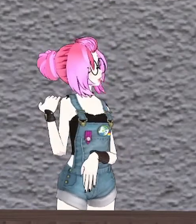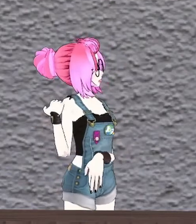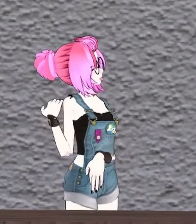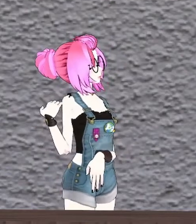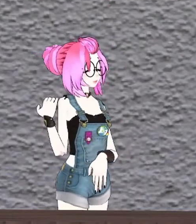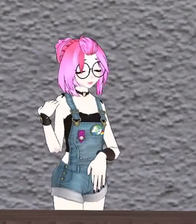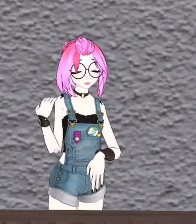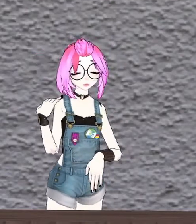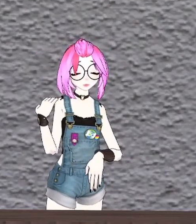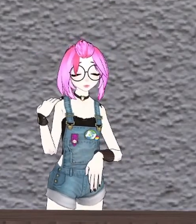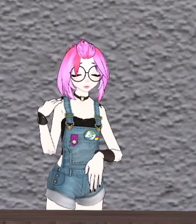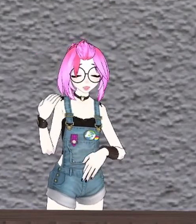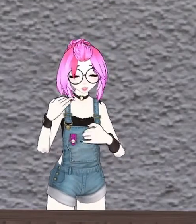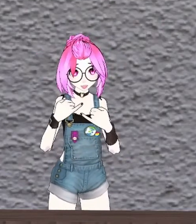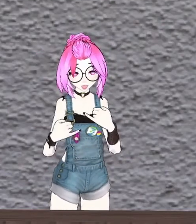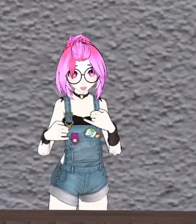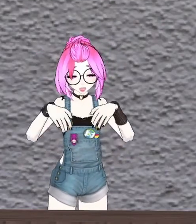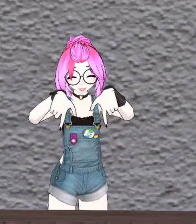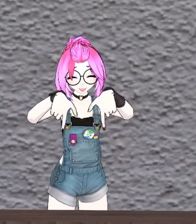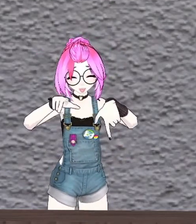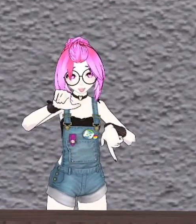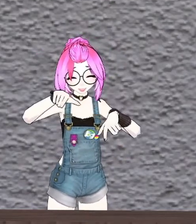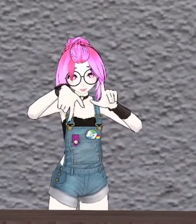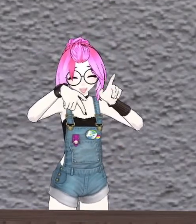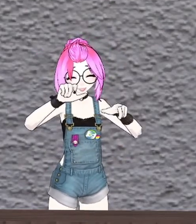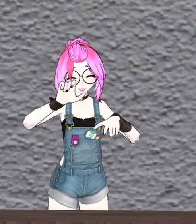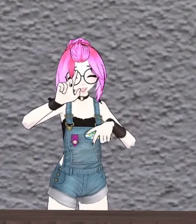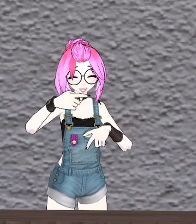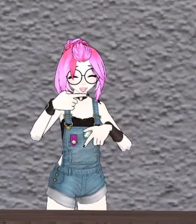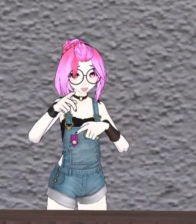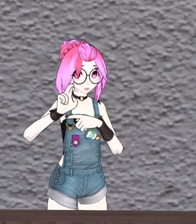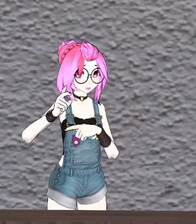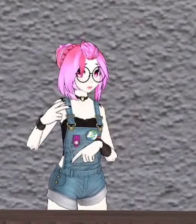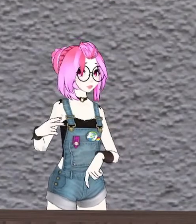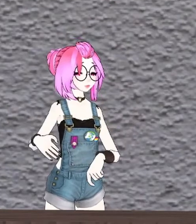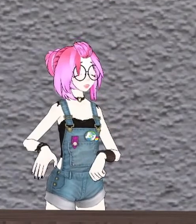Yep. And last one, what about manager? I sign